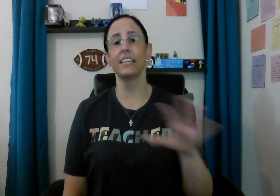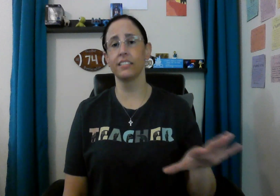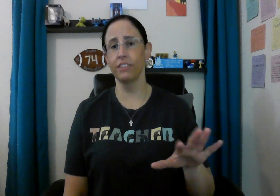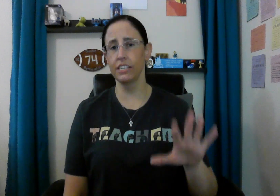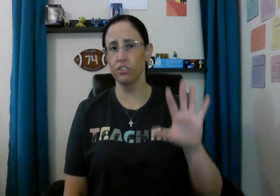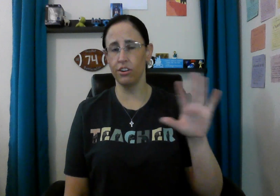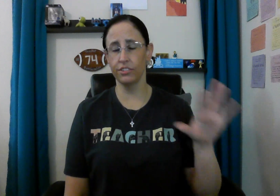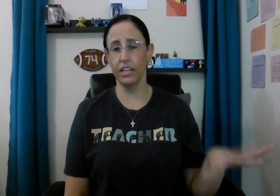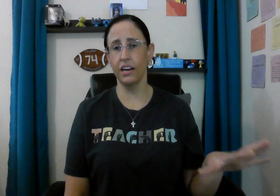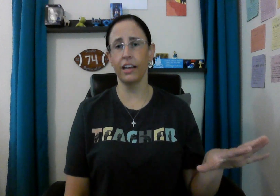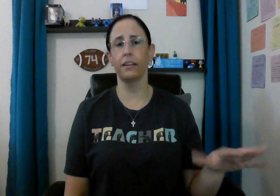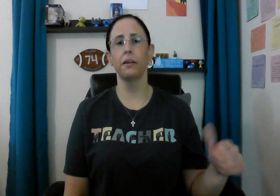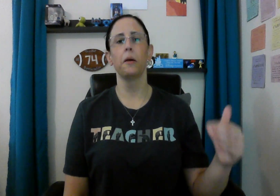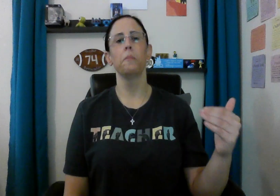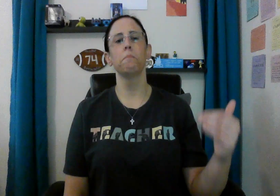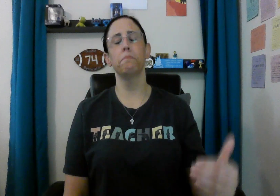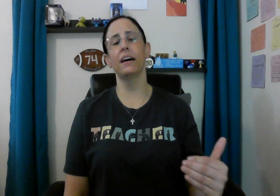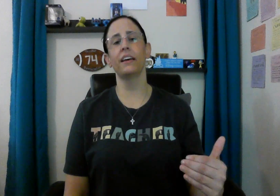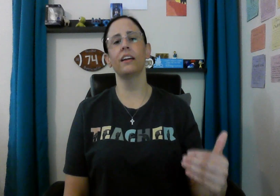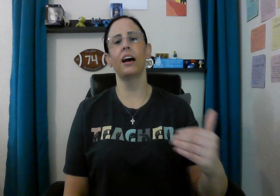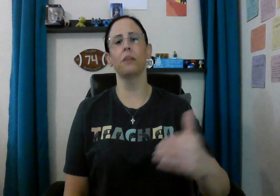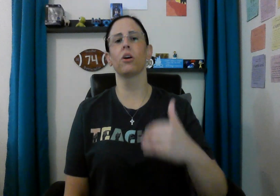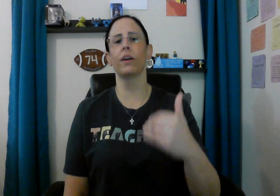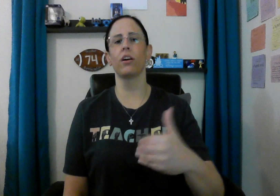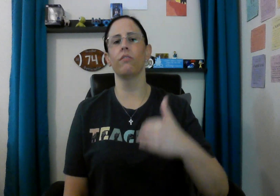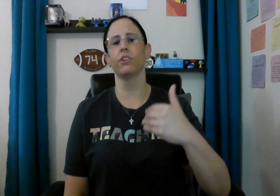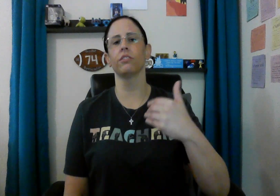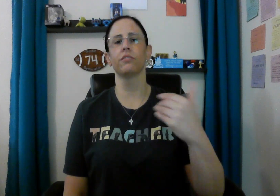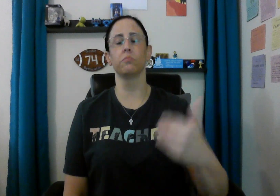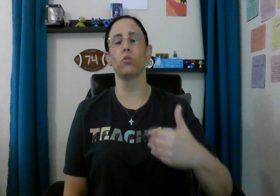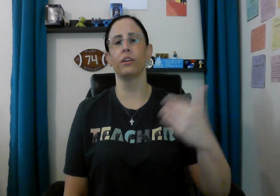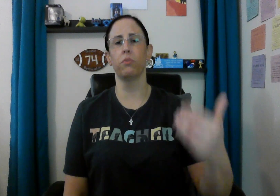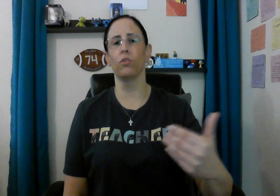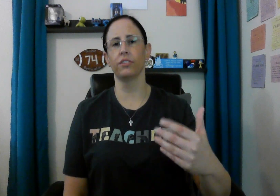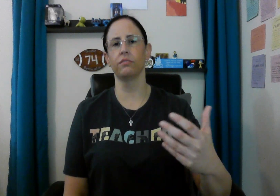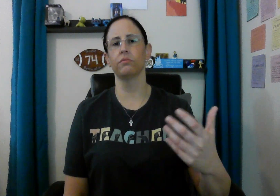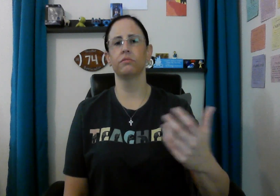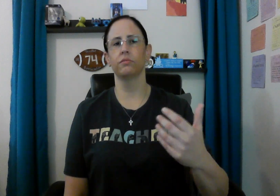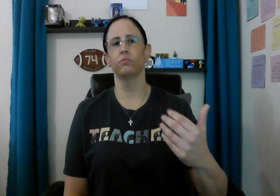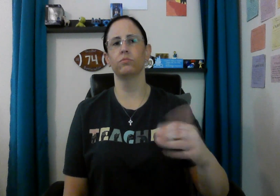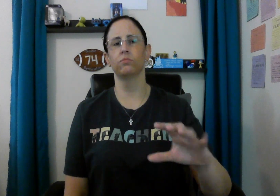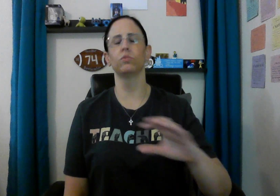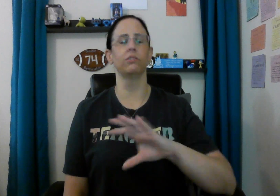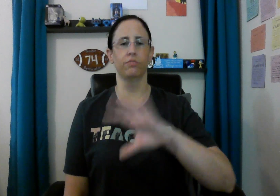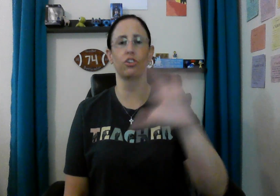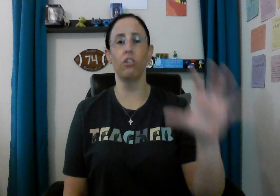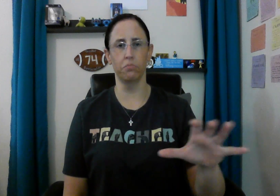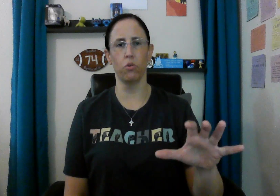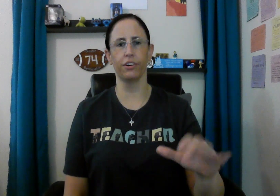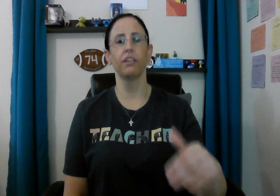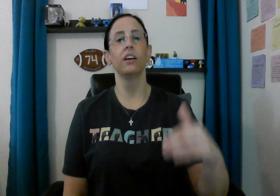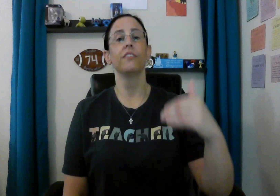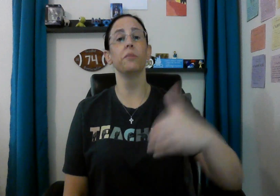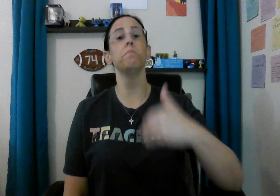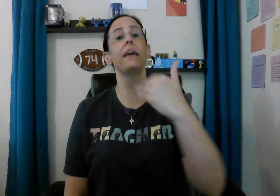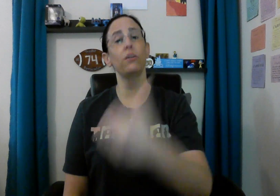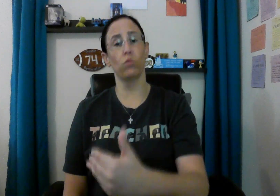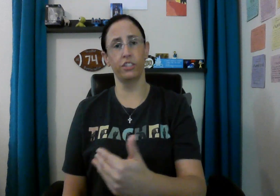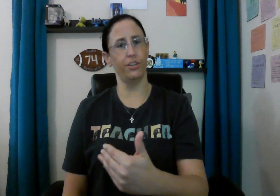extensive list online, but I'm going over the more important, well, they're all important, the main ones you